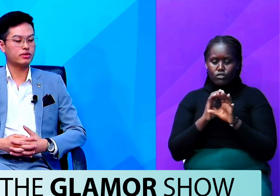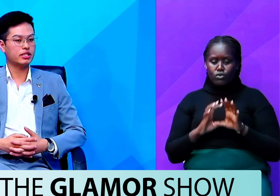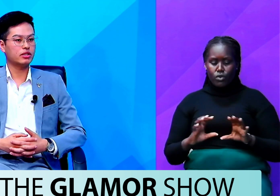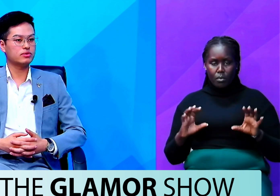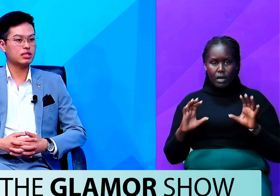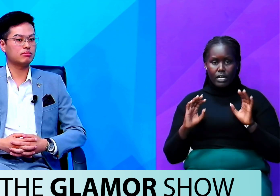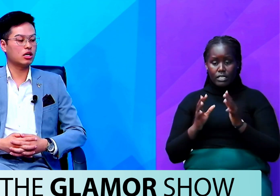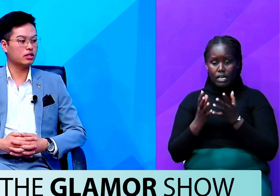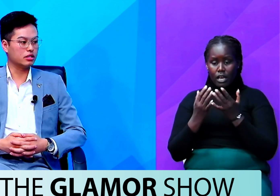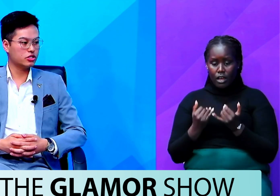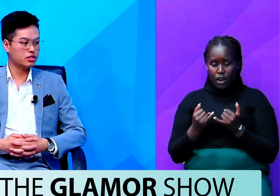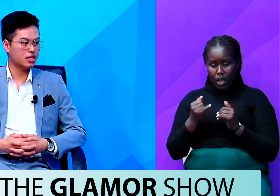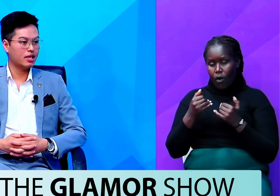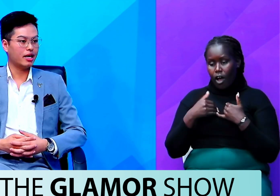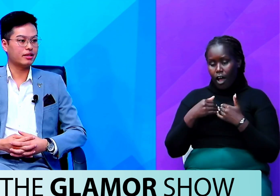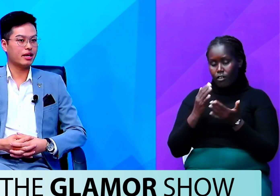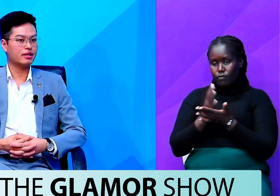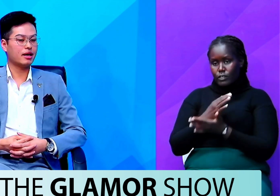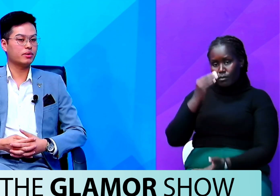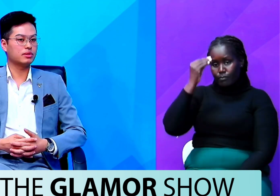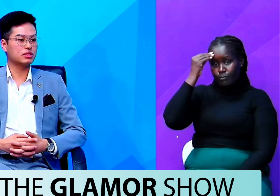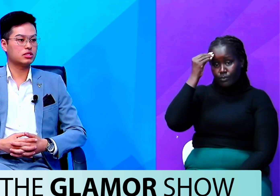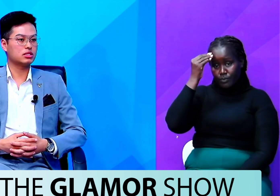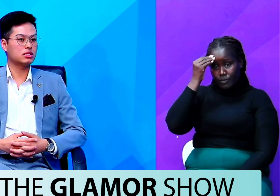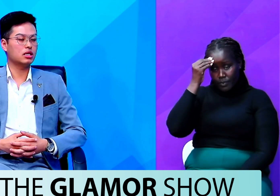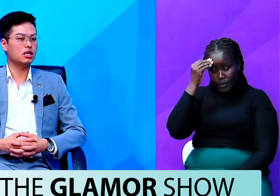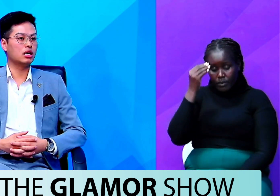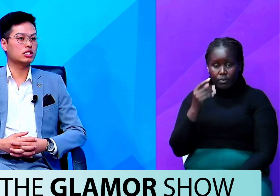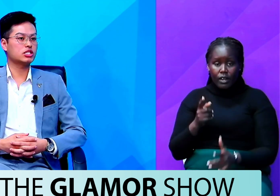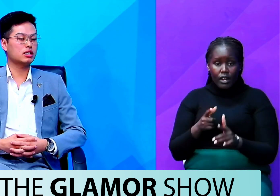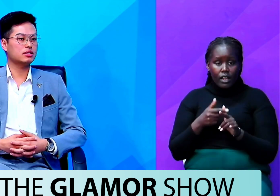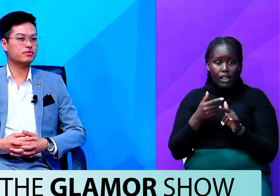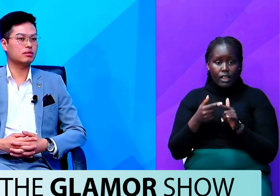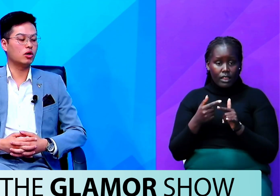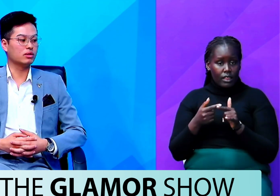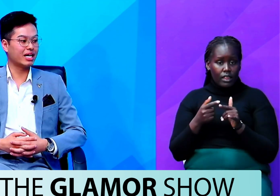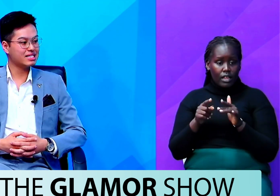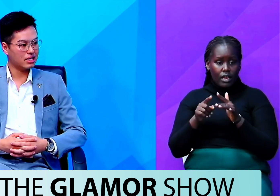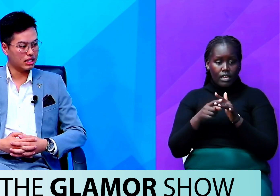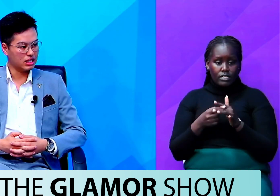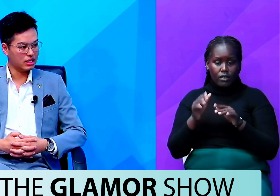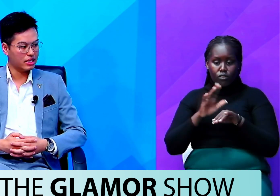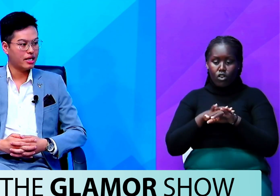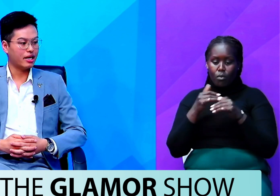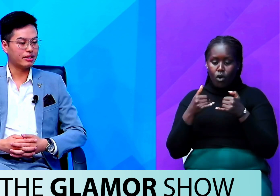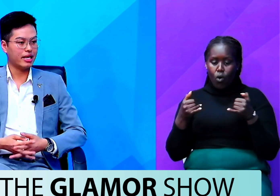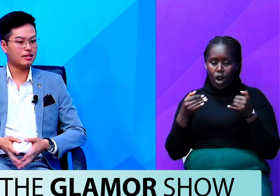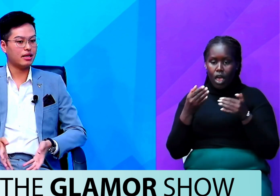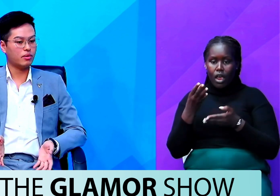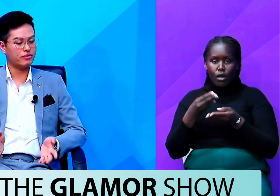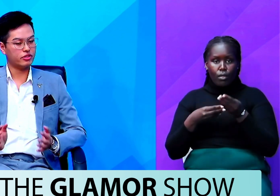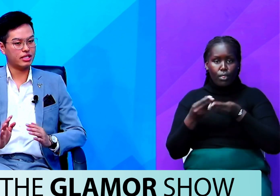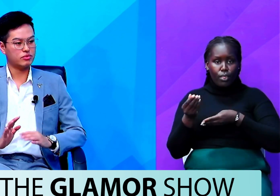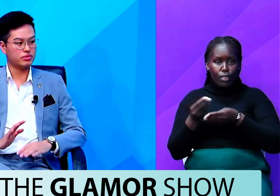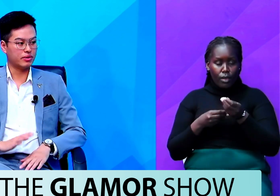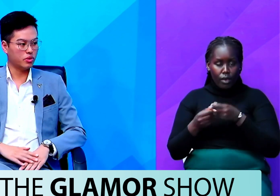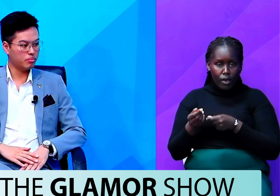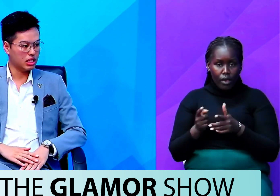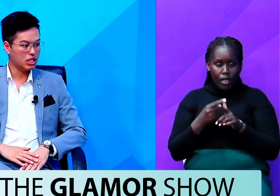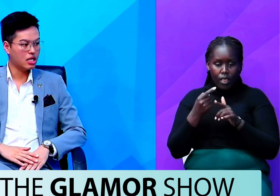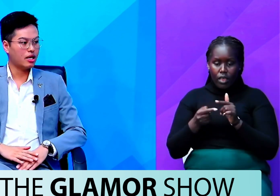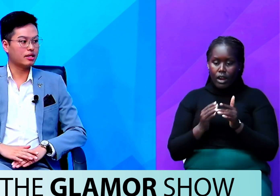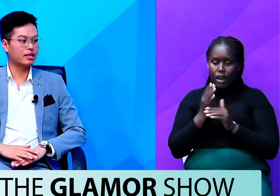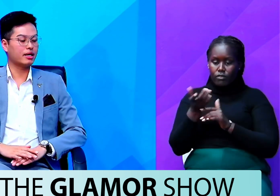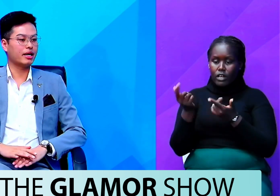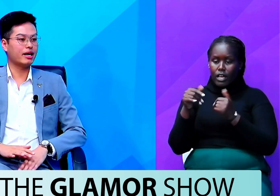I already know some knowledge. And then I was started from online selling, and then after I come to